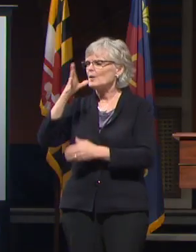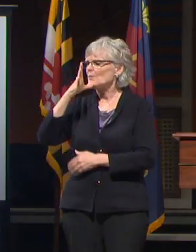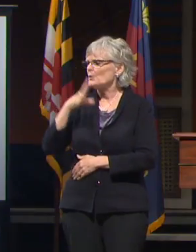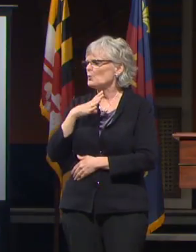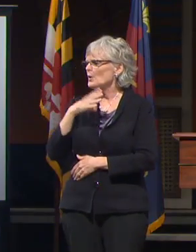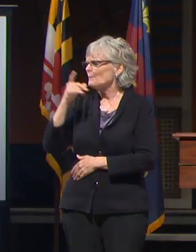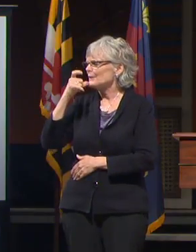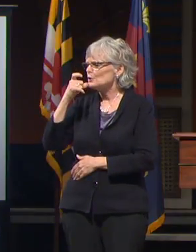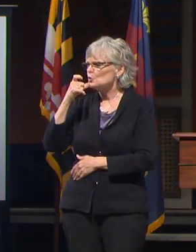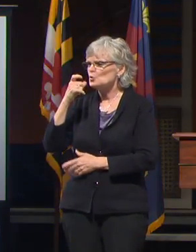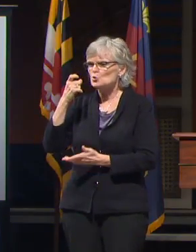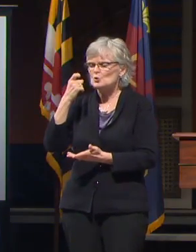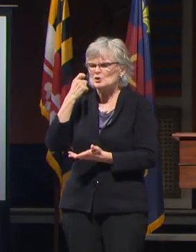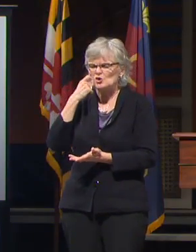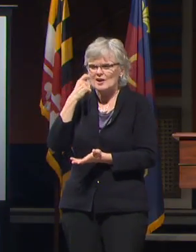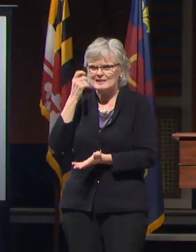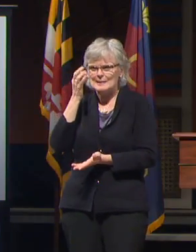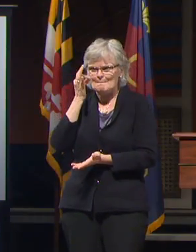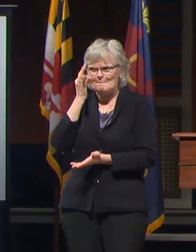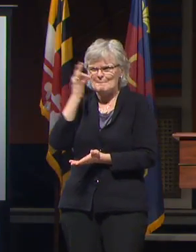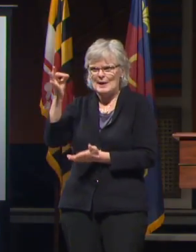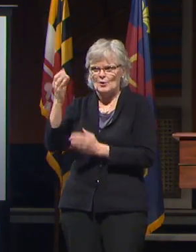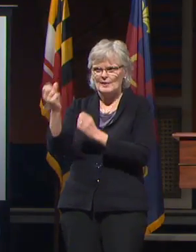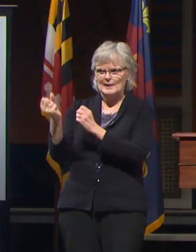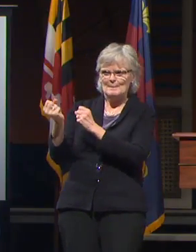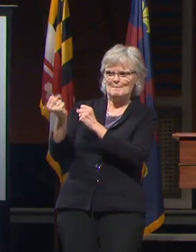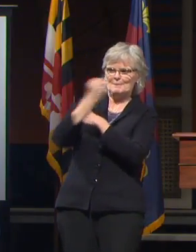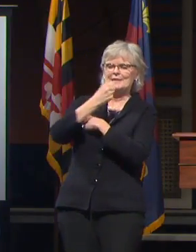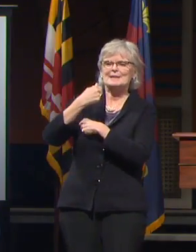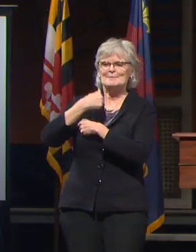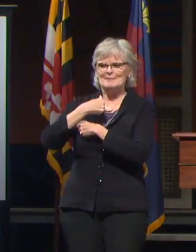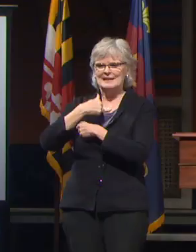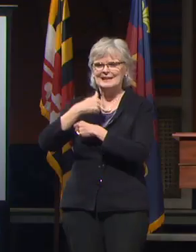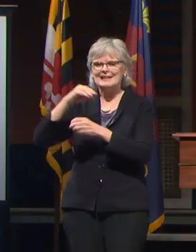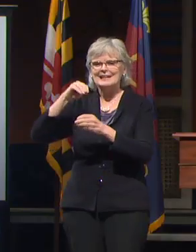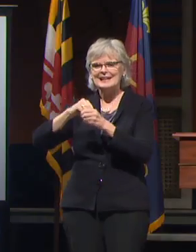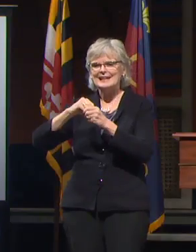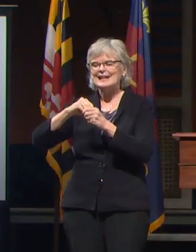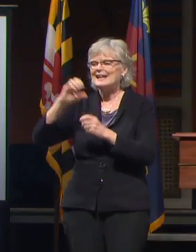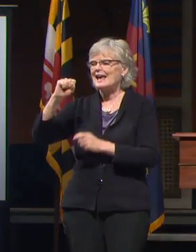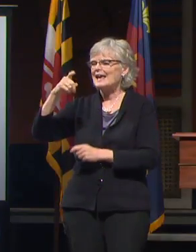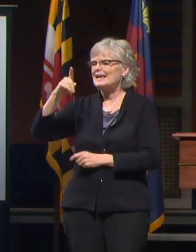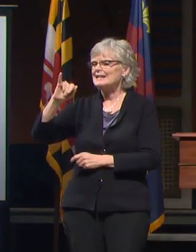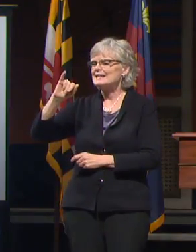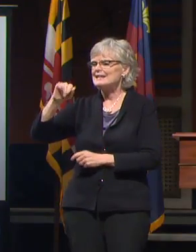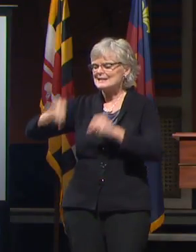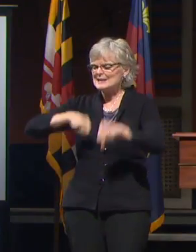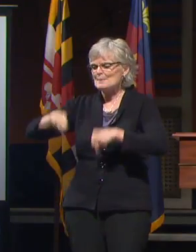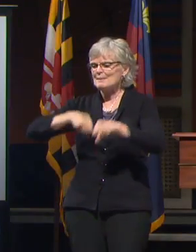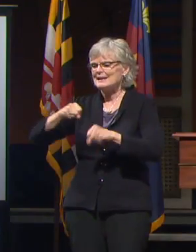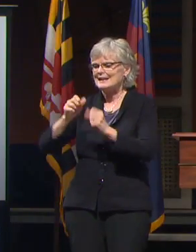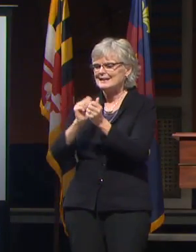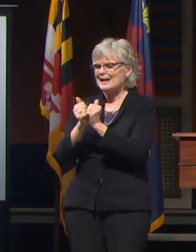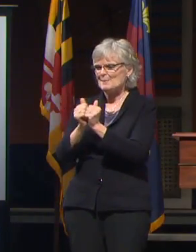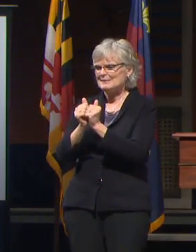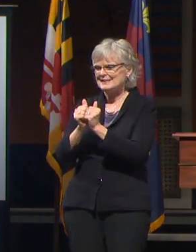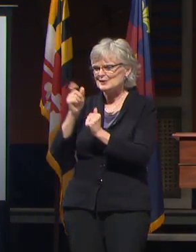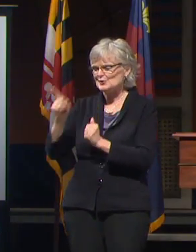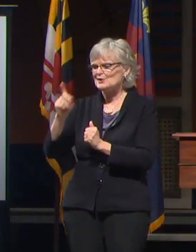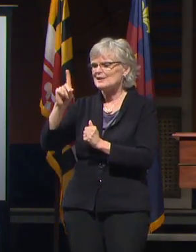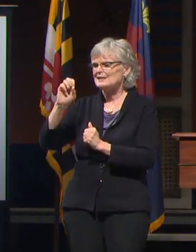who just barely beat me in a charity spinning competition, Secretary Kelly Schultz of